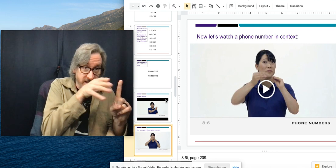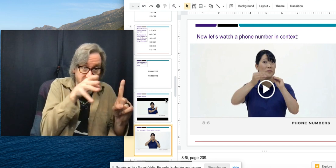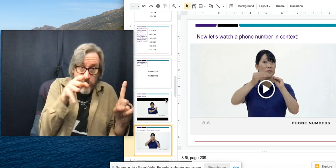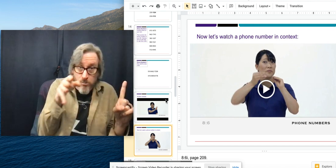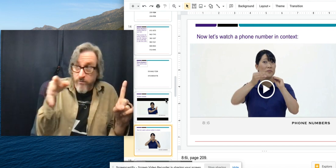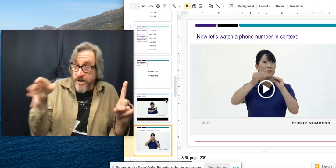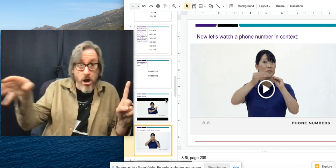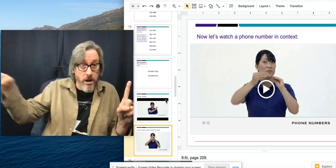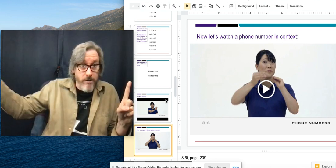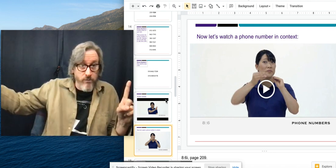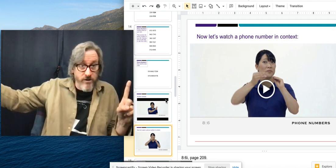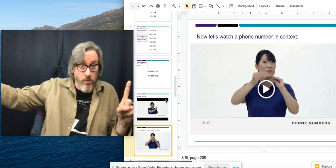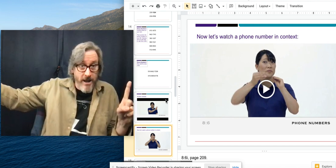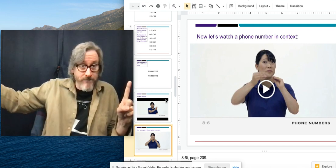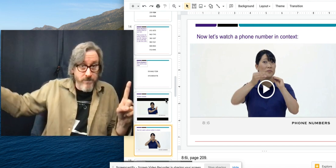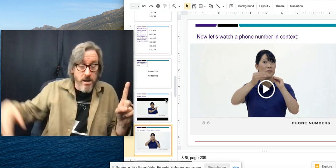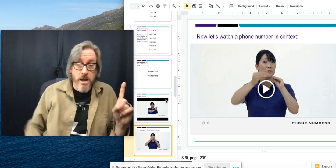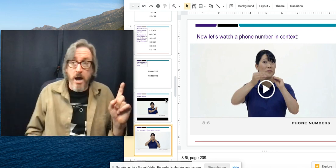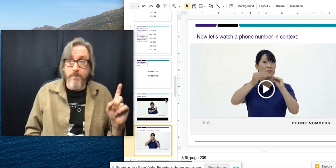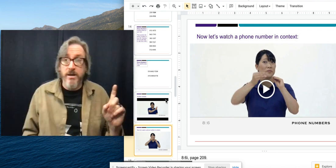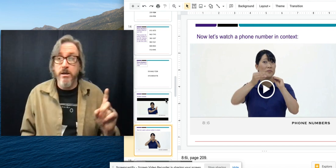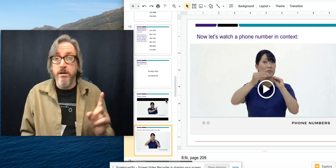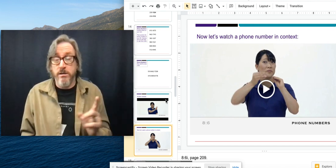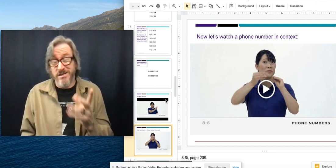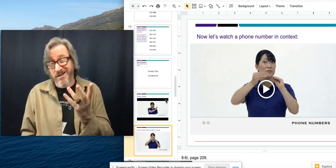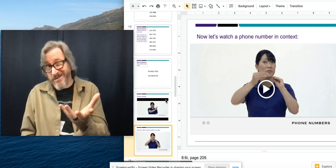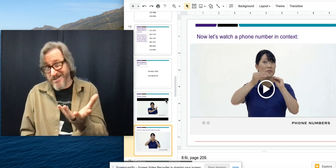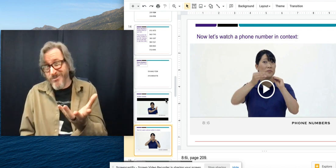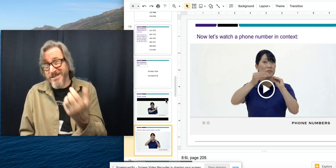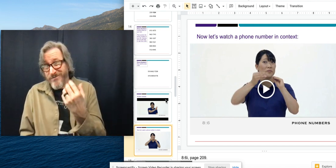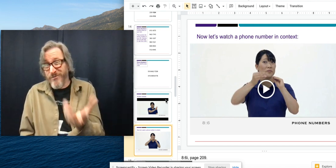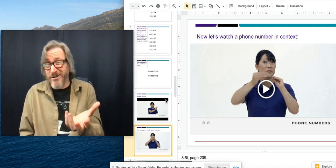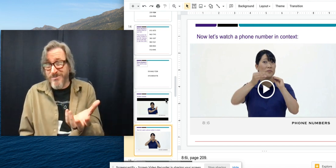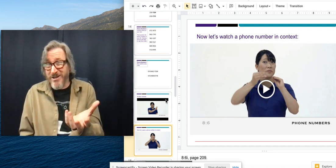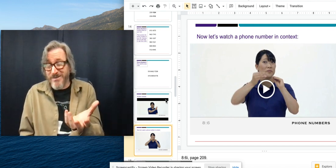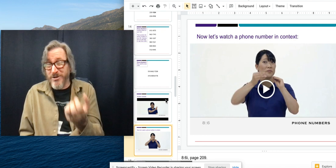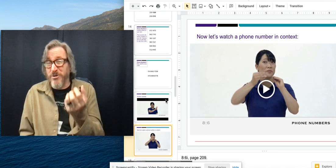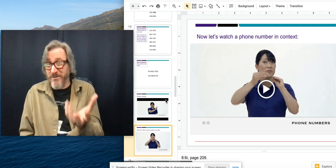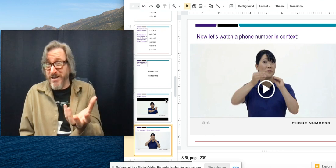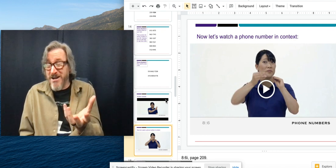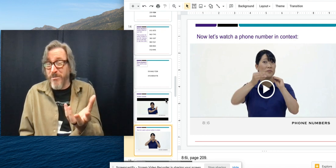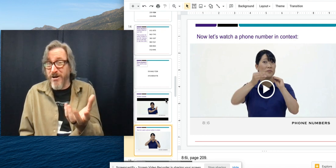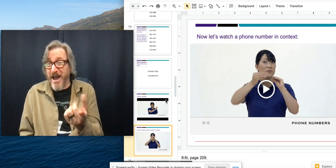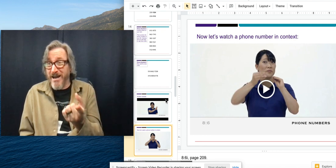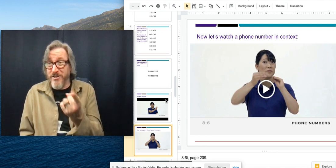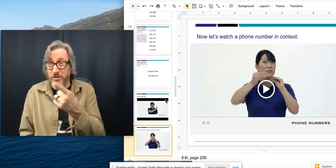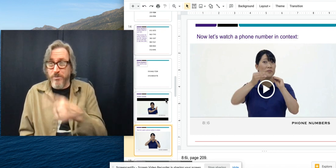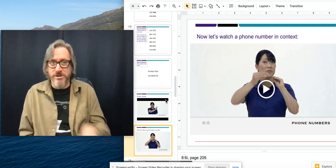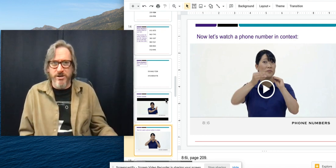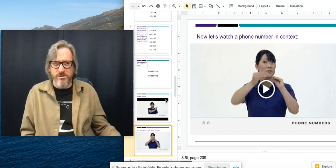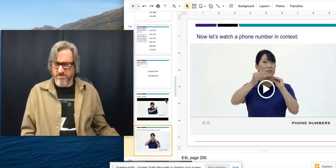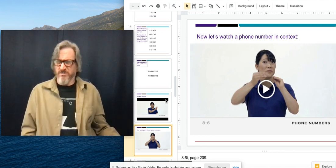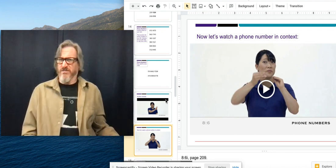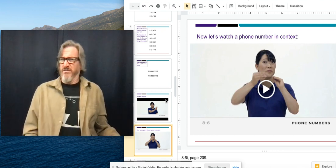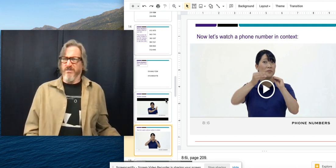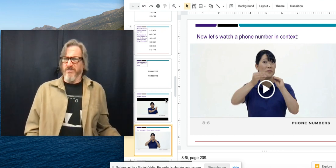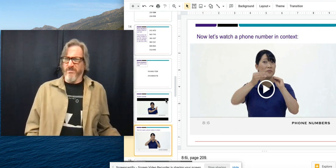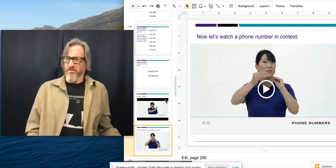decision as they are moving on and moving away. It's another thing too is if you're finger spelling something or giving a number and the other person